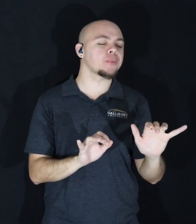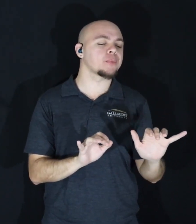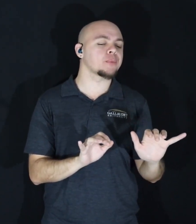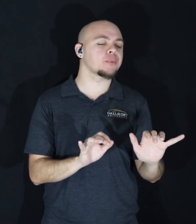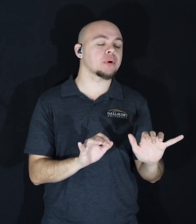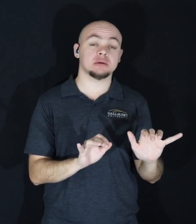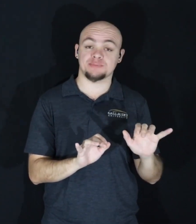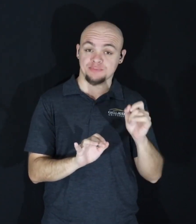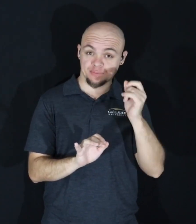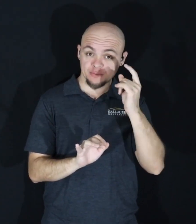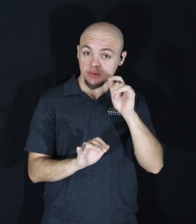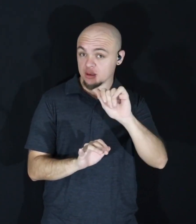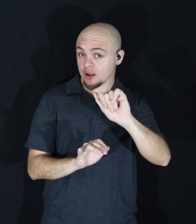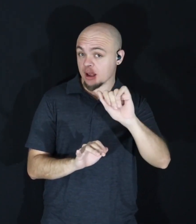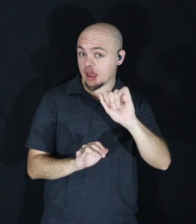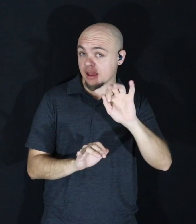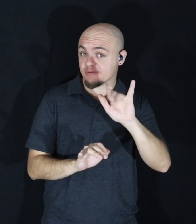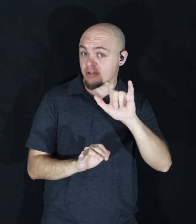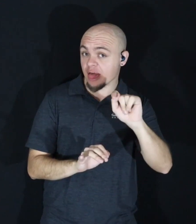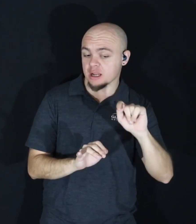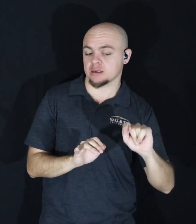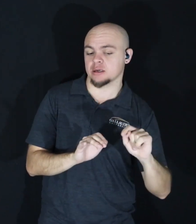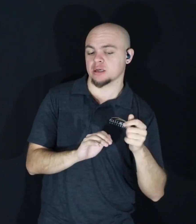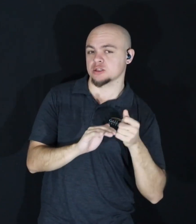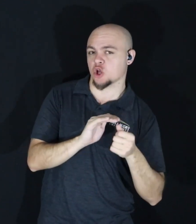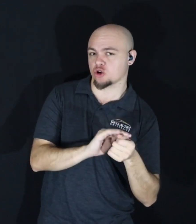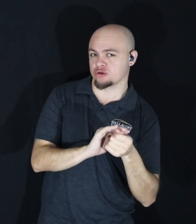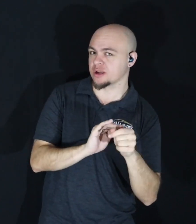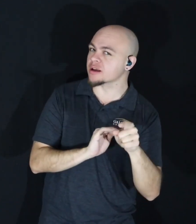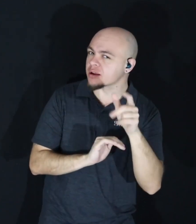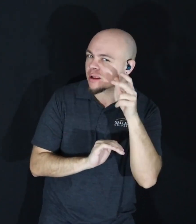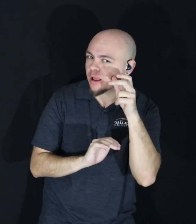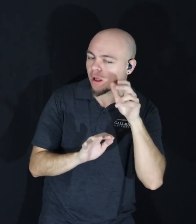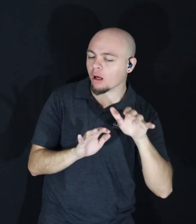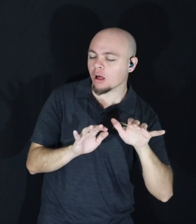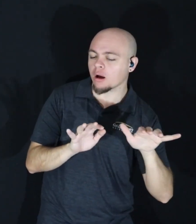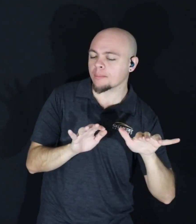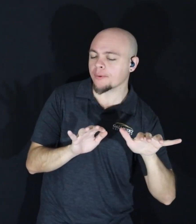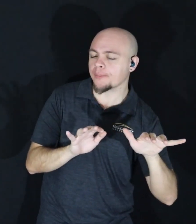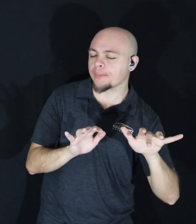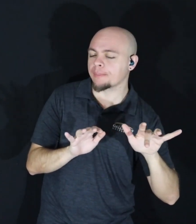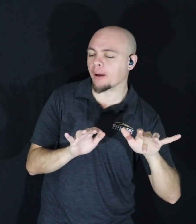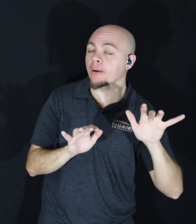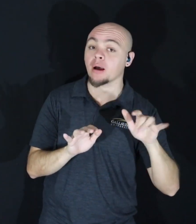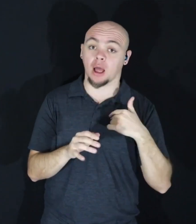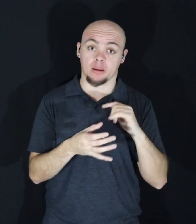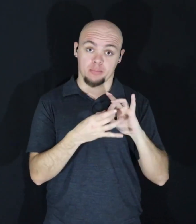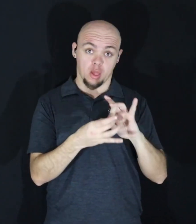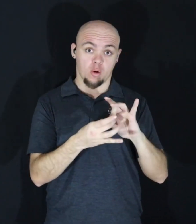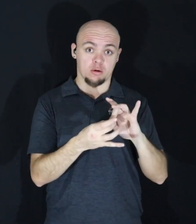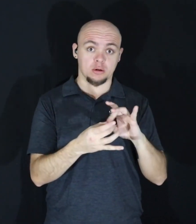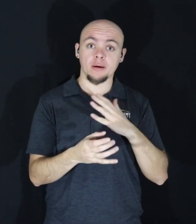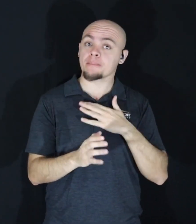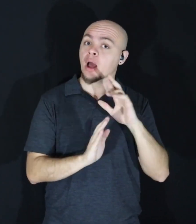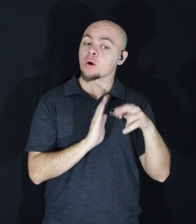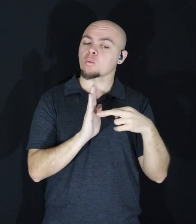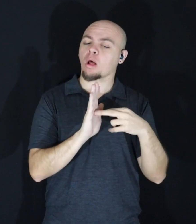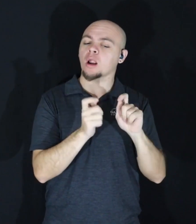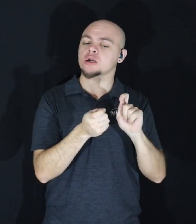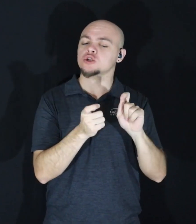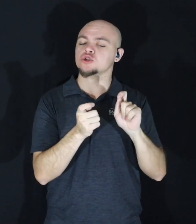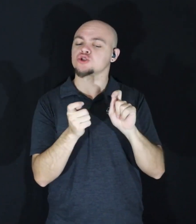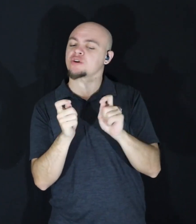But my A flat is still there. Can you hear it? I still belong, my role has just